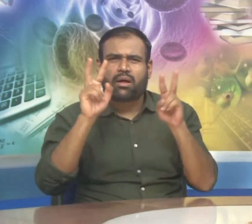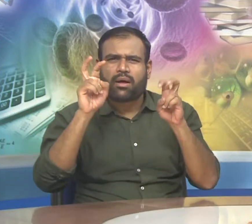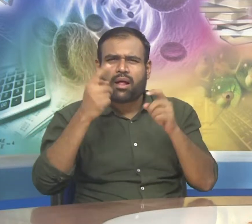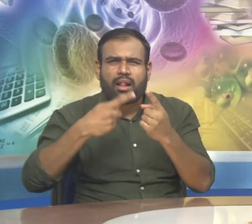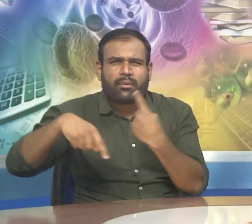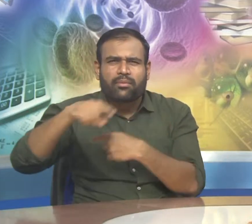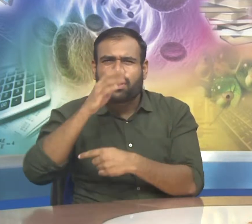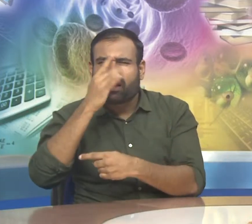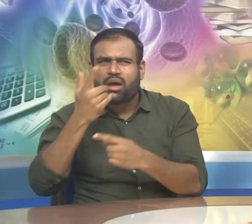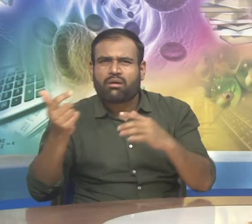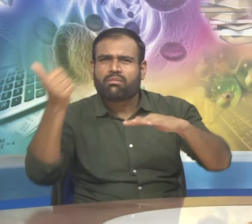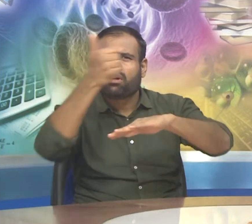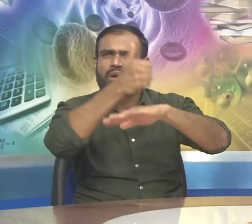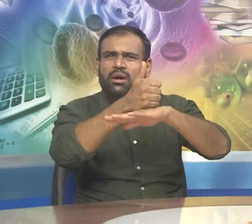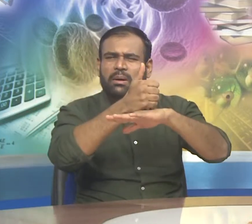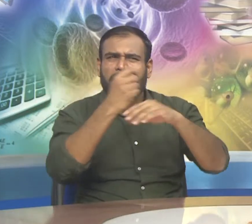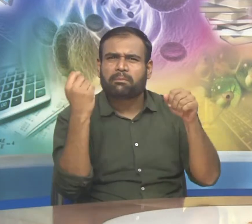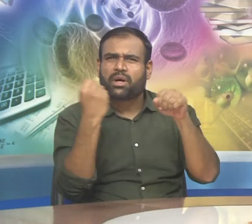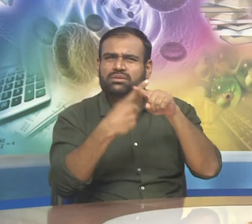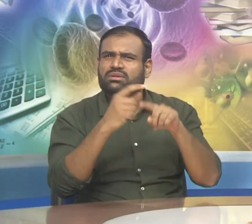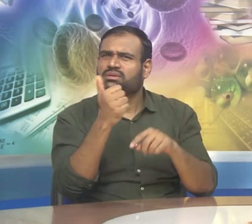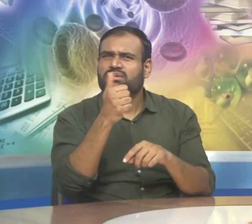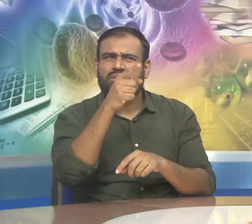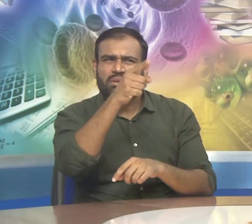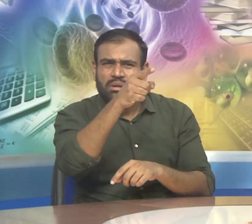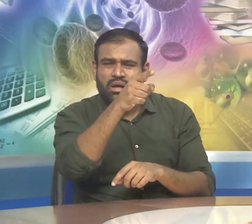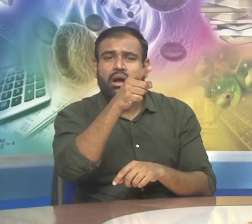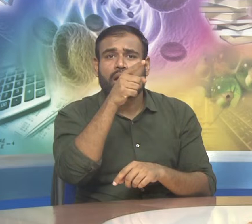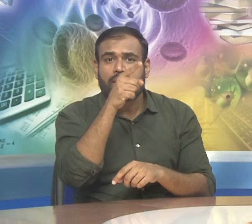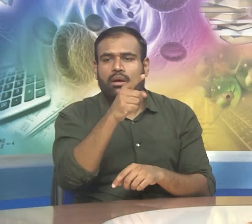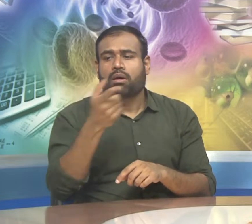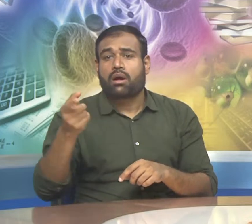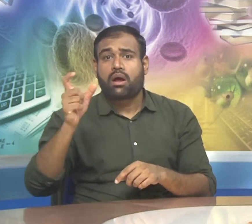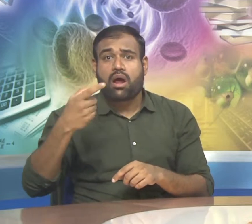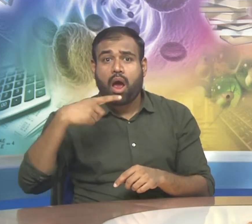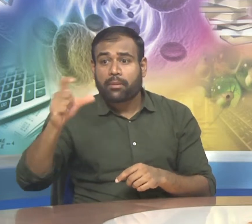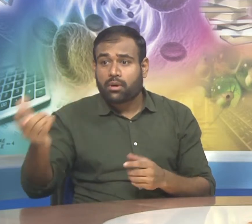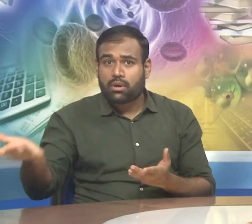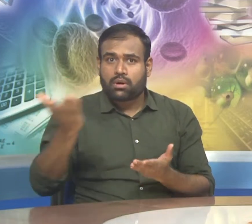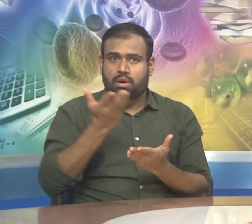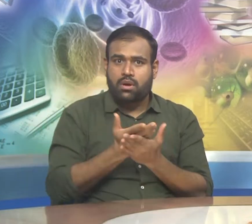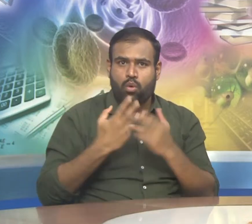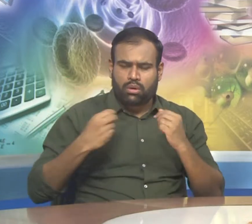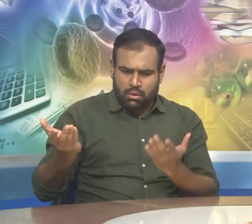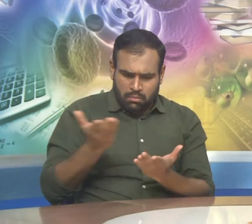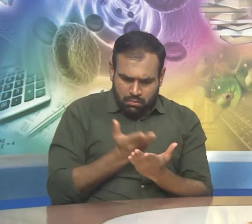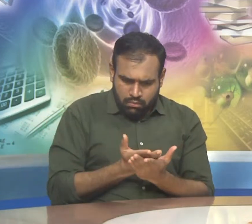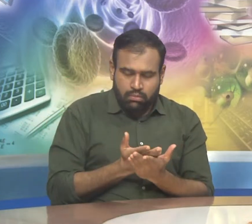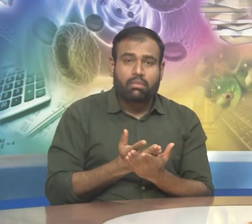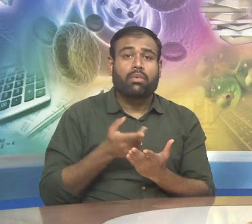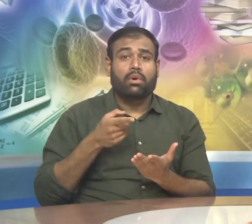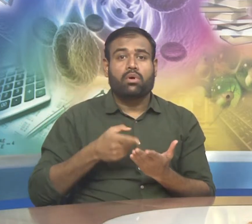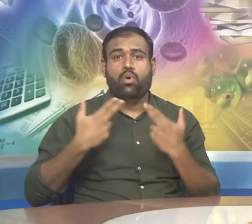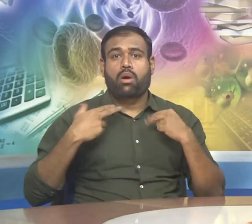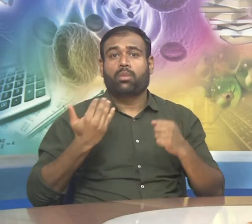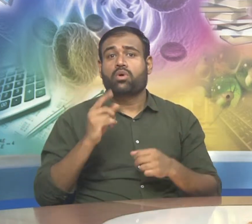to restraining a person from acting in a public office to which he or she is